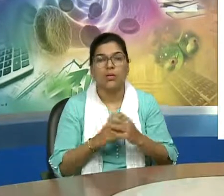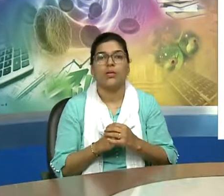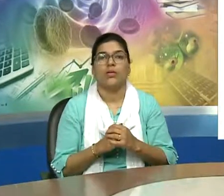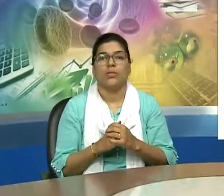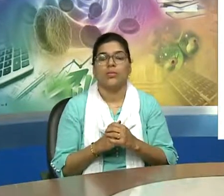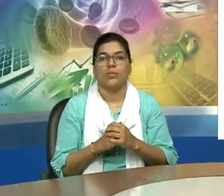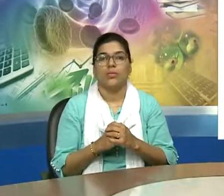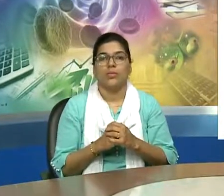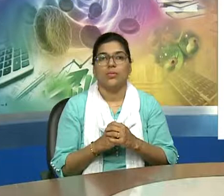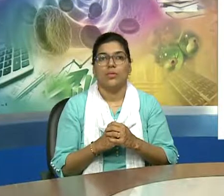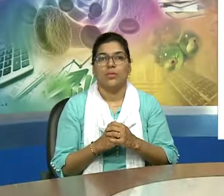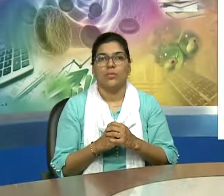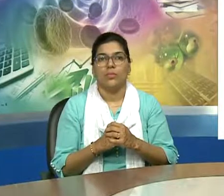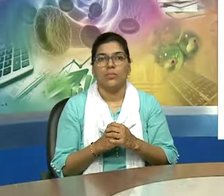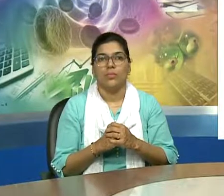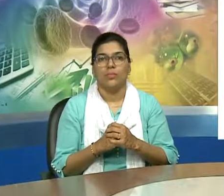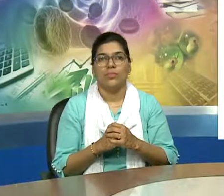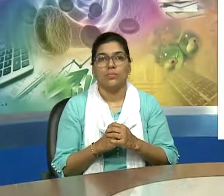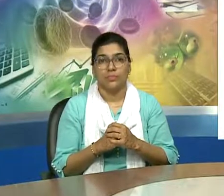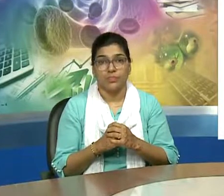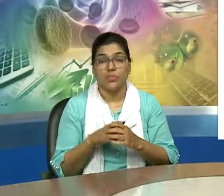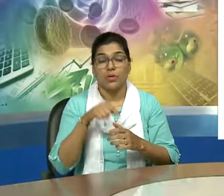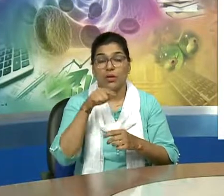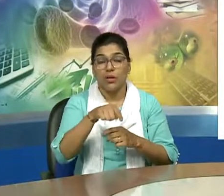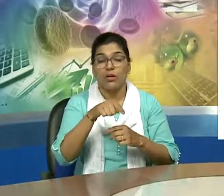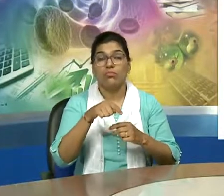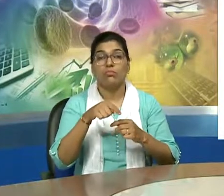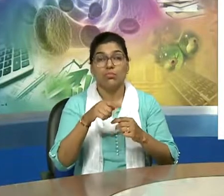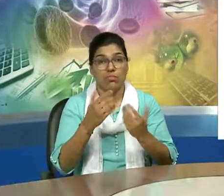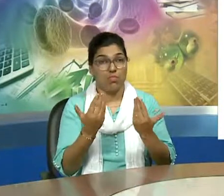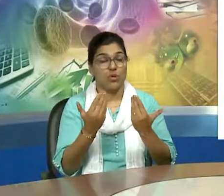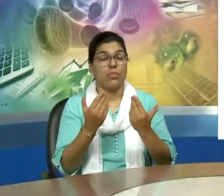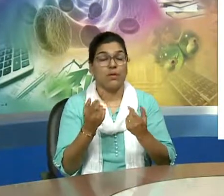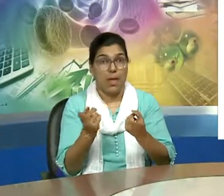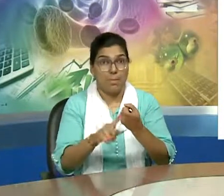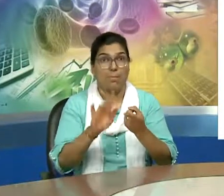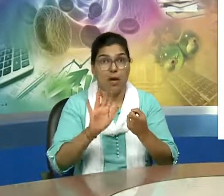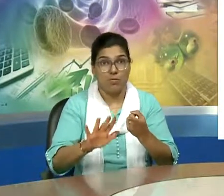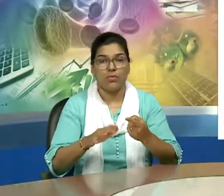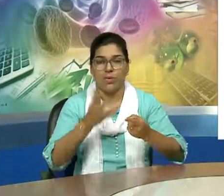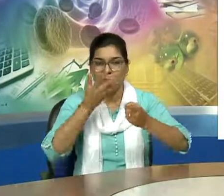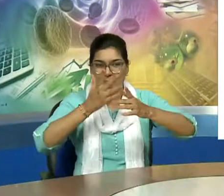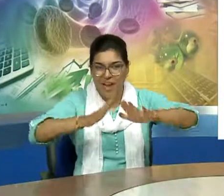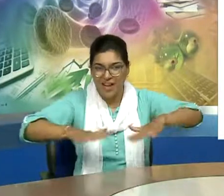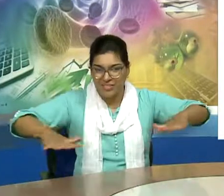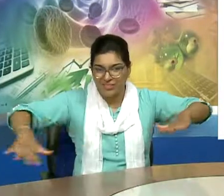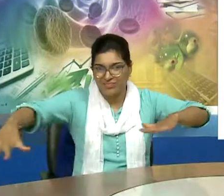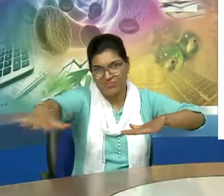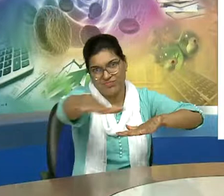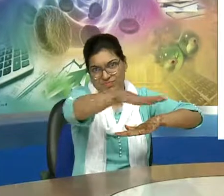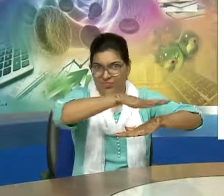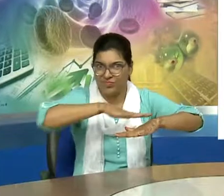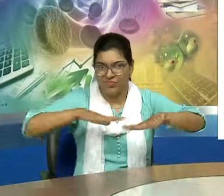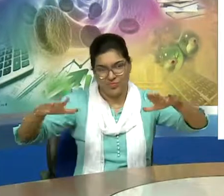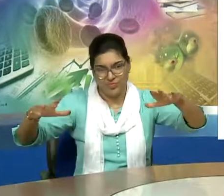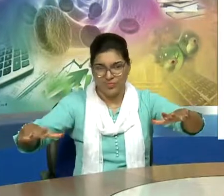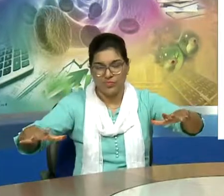means they will be there on earth always as in their form